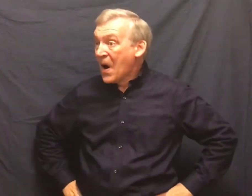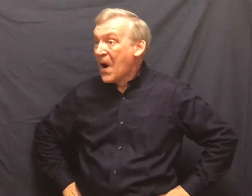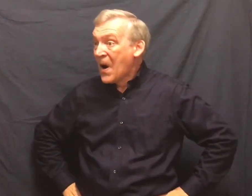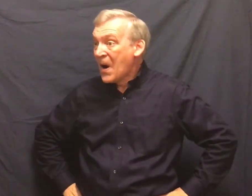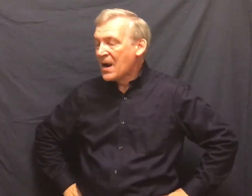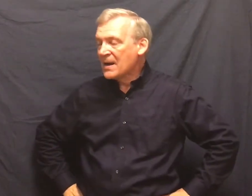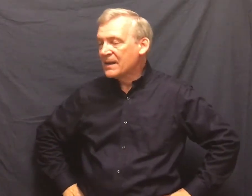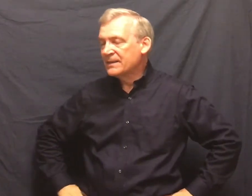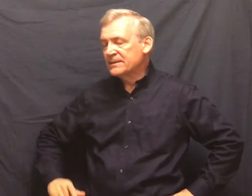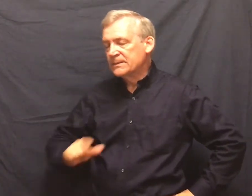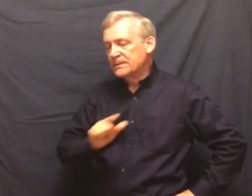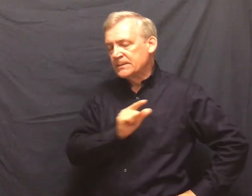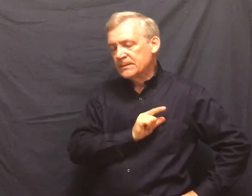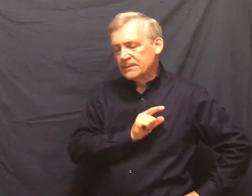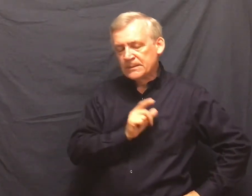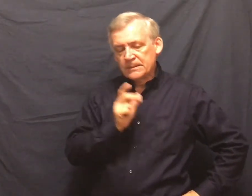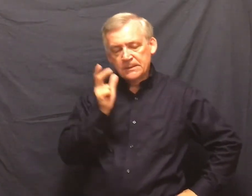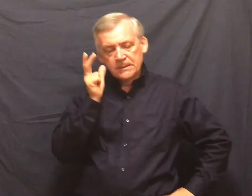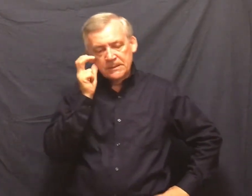George had been listening to the distant sounds.